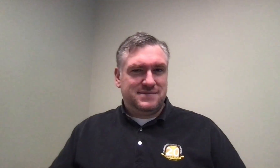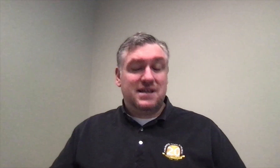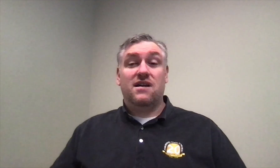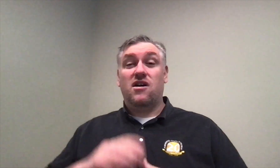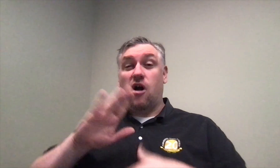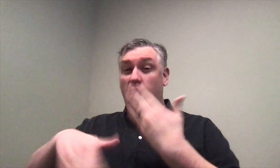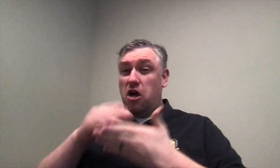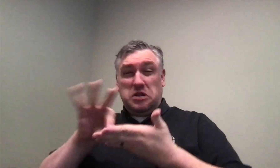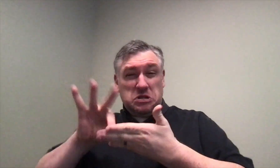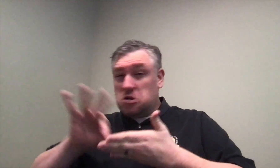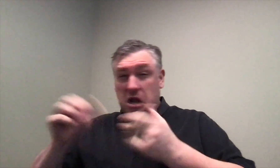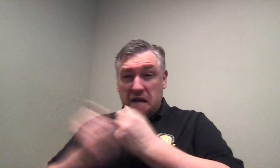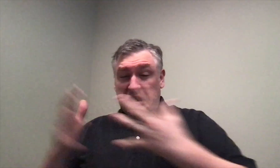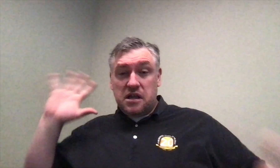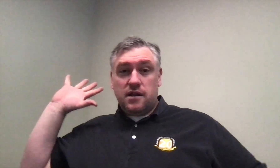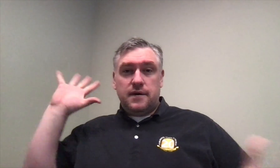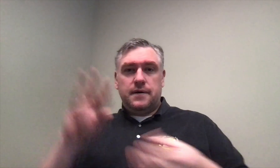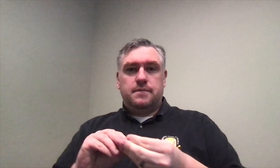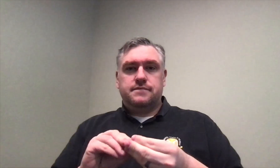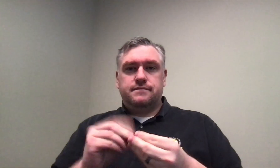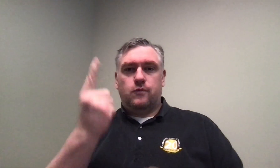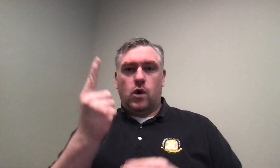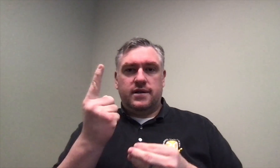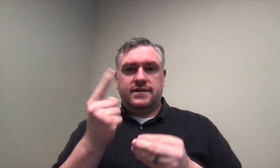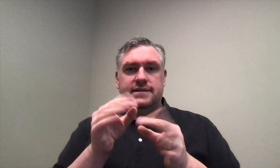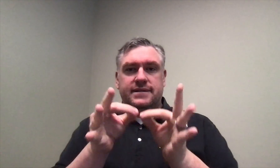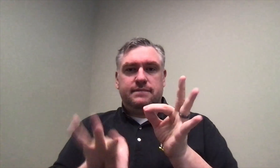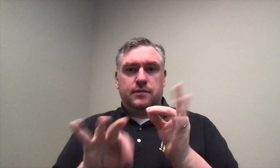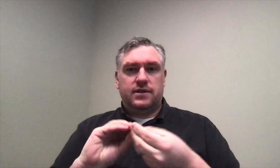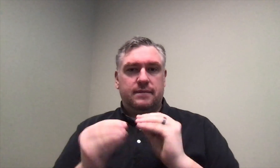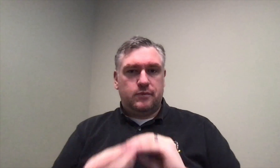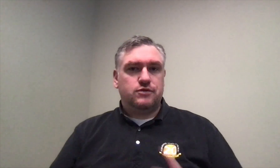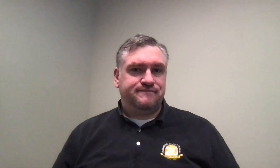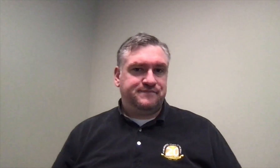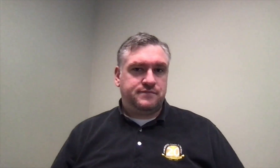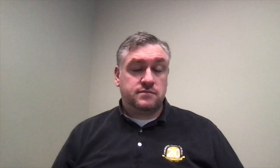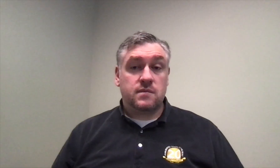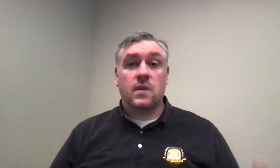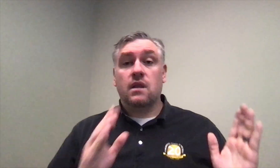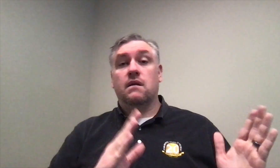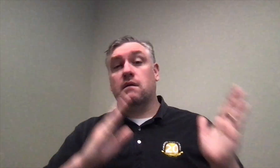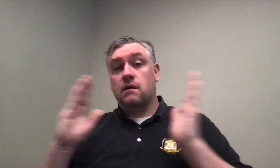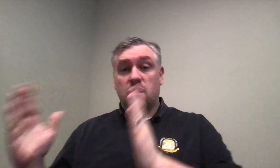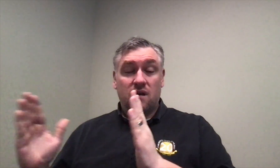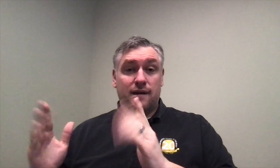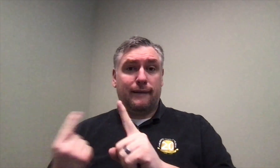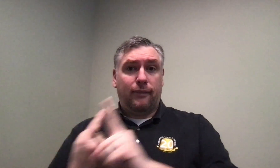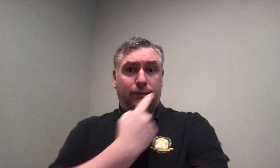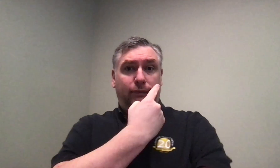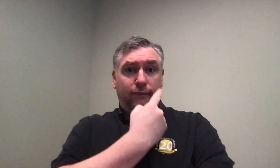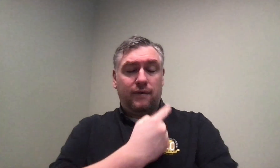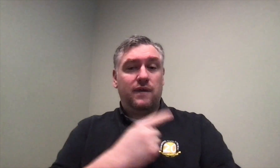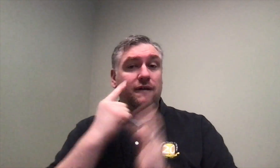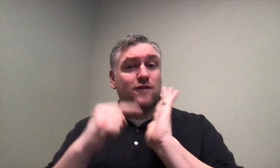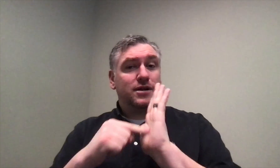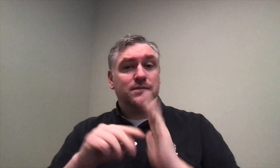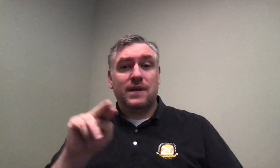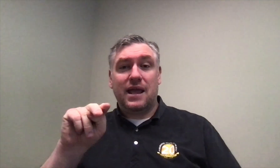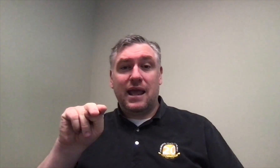All the scores are condensed into one simple number. All right, last category is the random. For example, the NWEA MAP